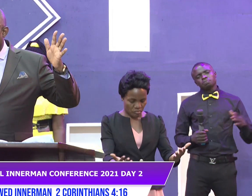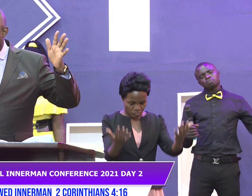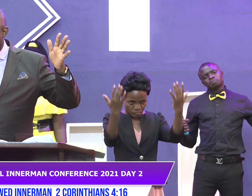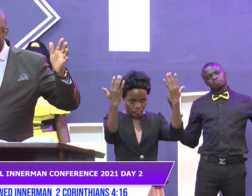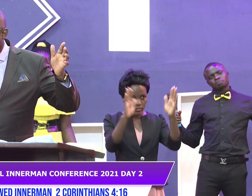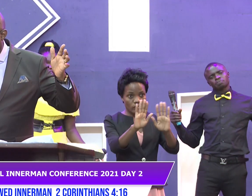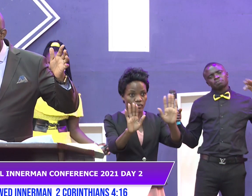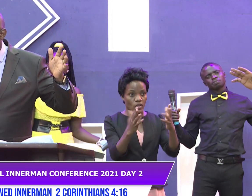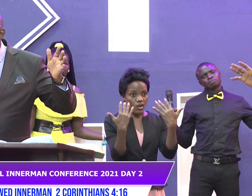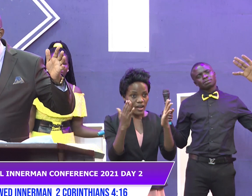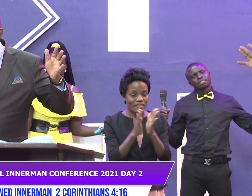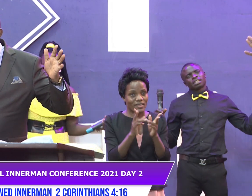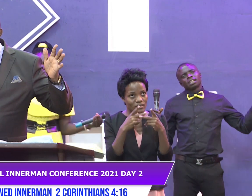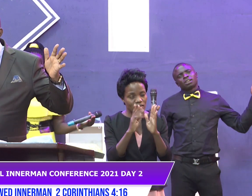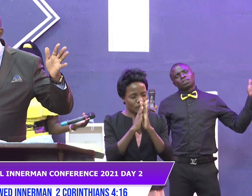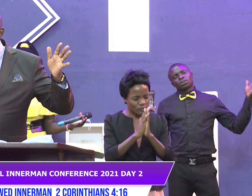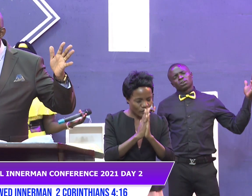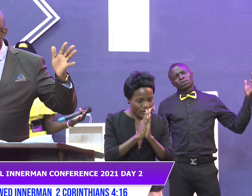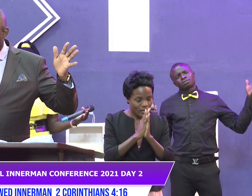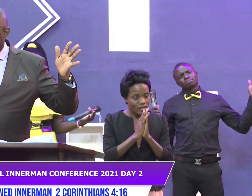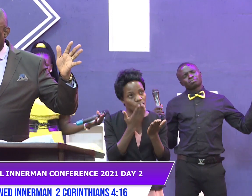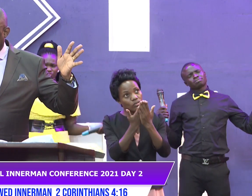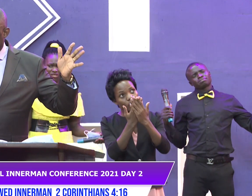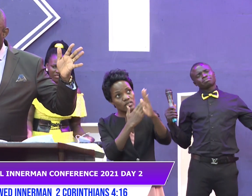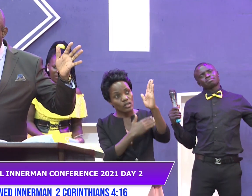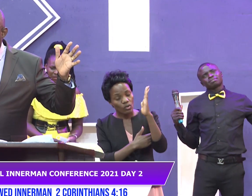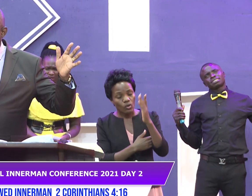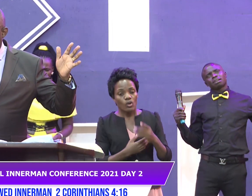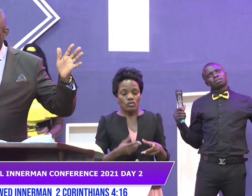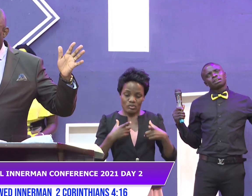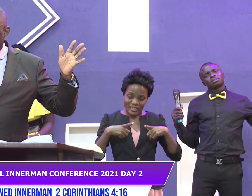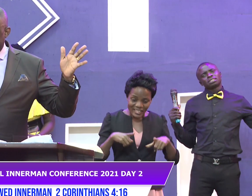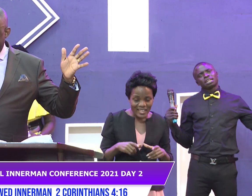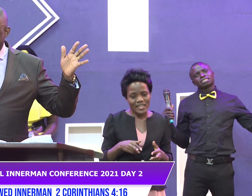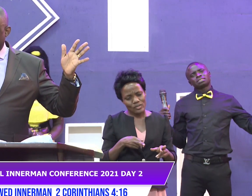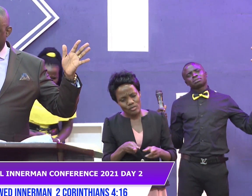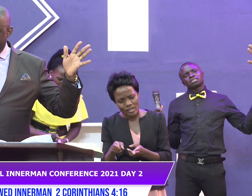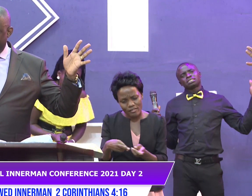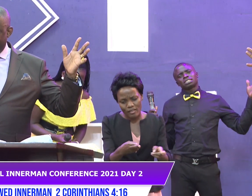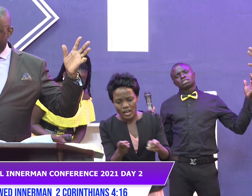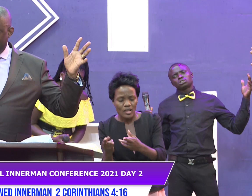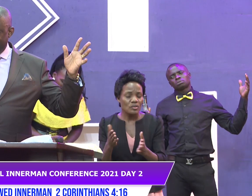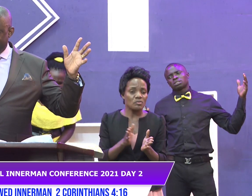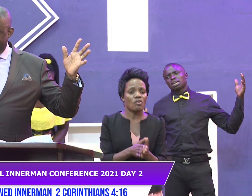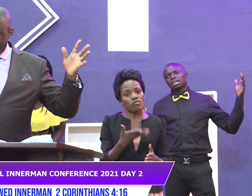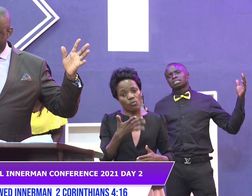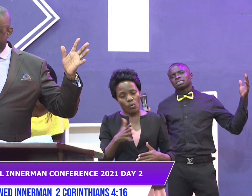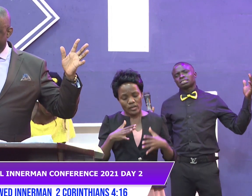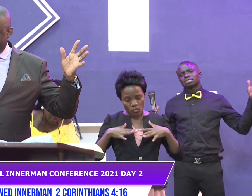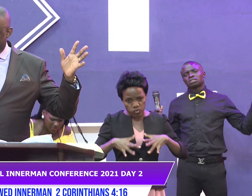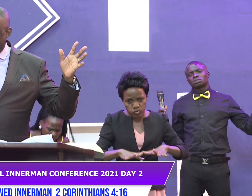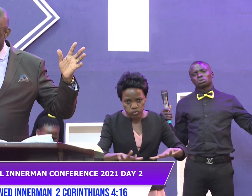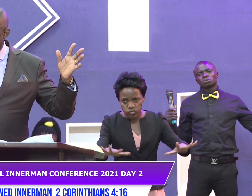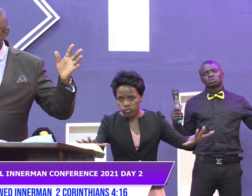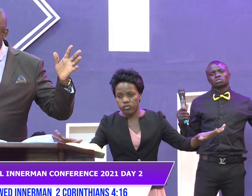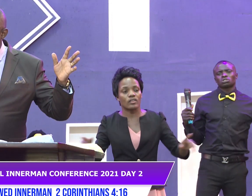pray by those words. Ira wanike mikono jomu banga tusavire mubigambe vi. Tata tukweba zakuruwe chisache